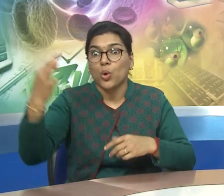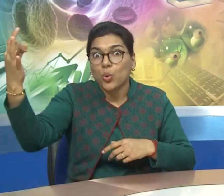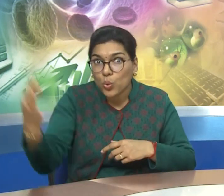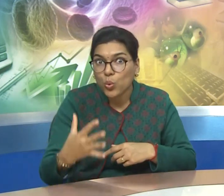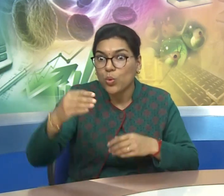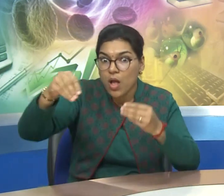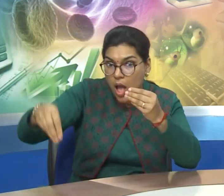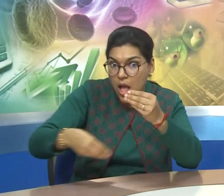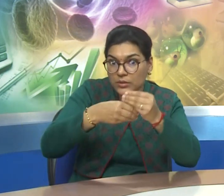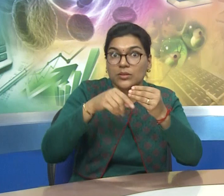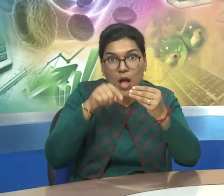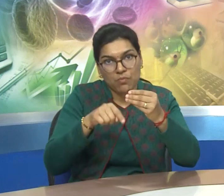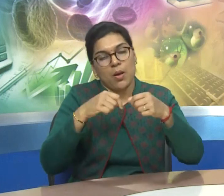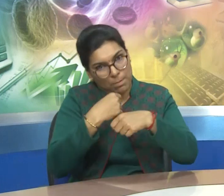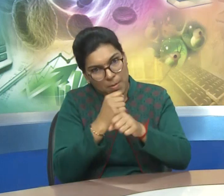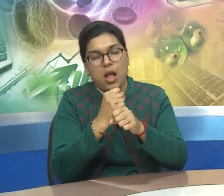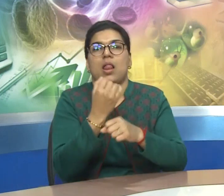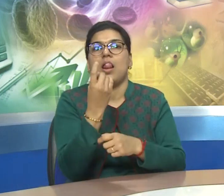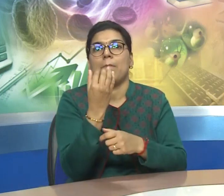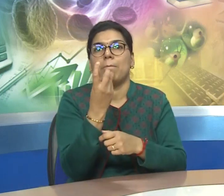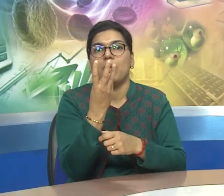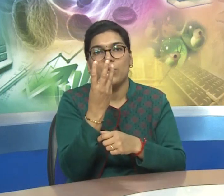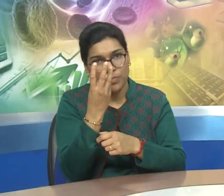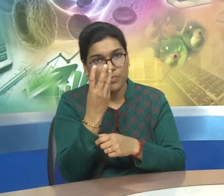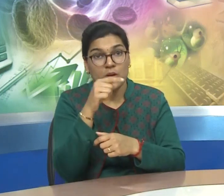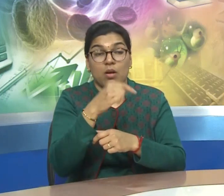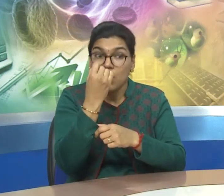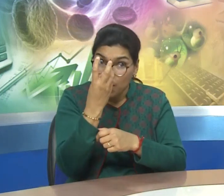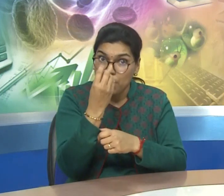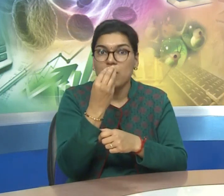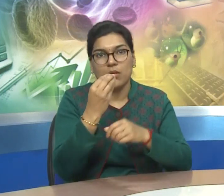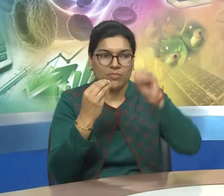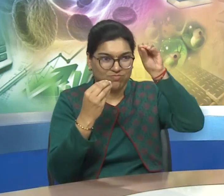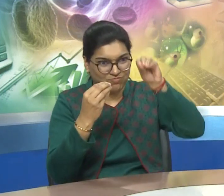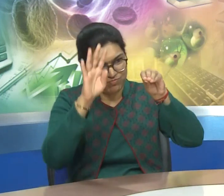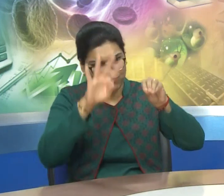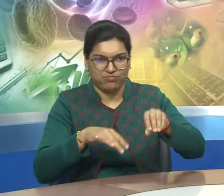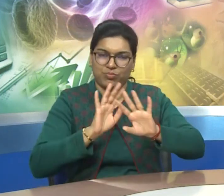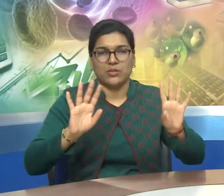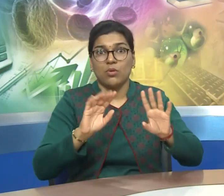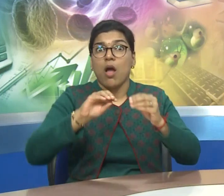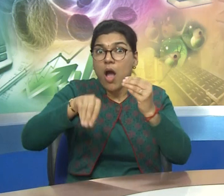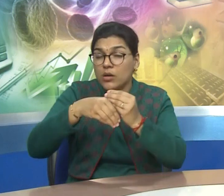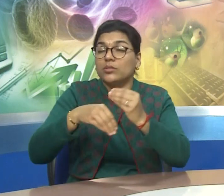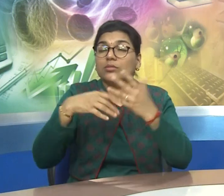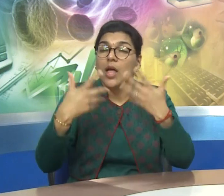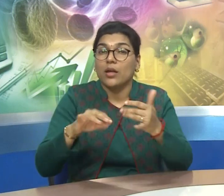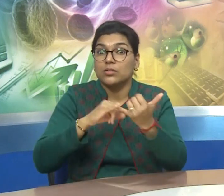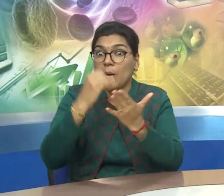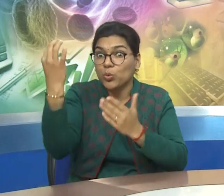Point 4. By combining the number of different unit schedules, class number